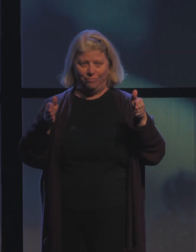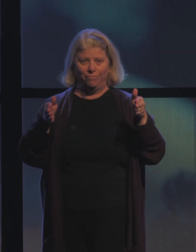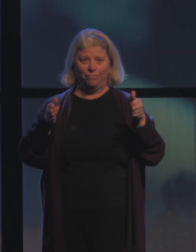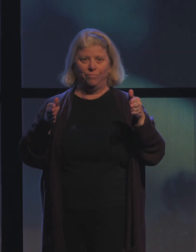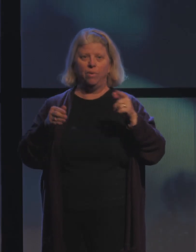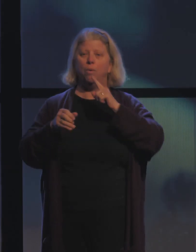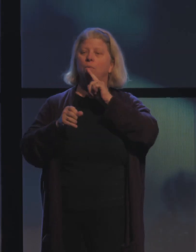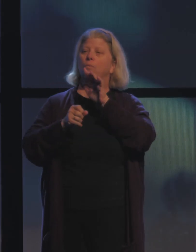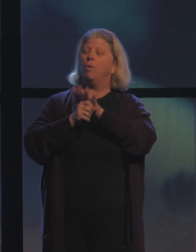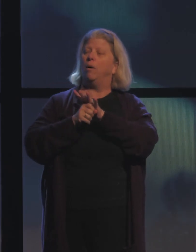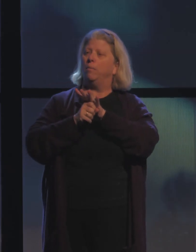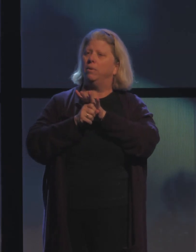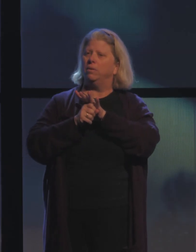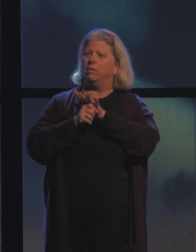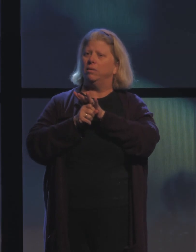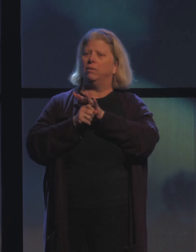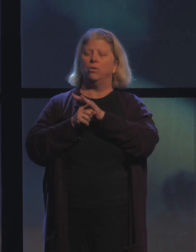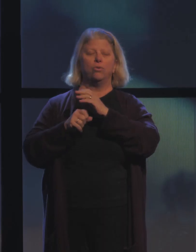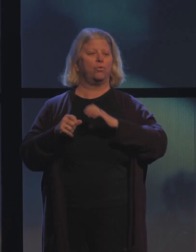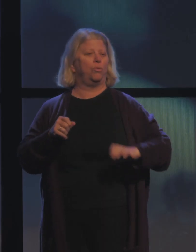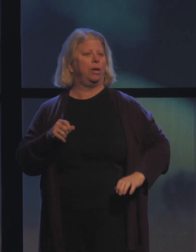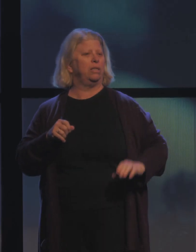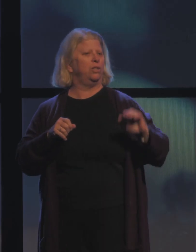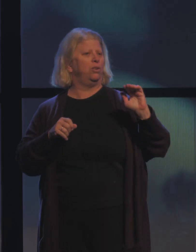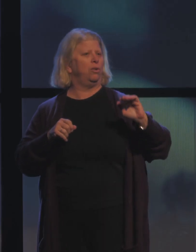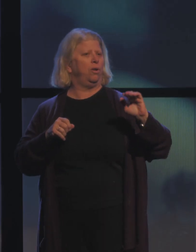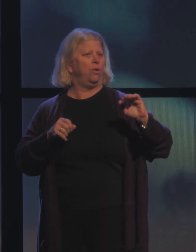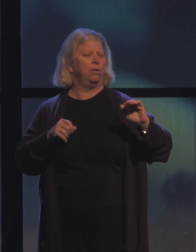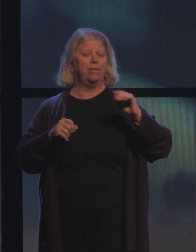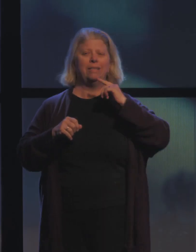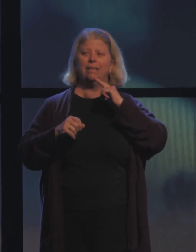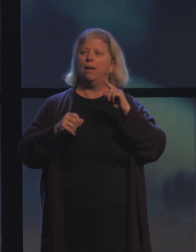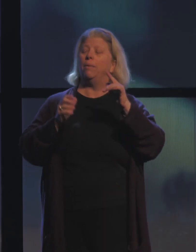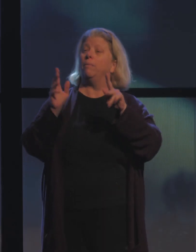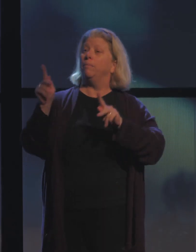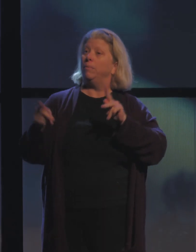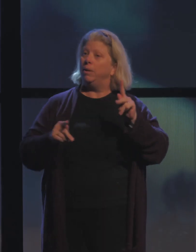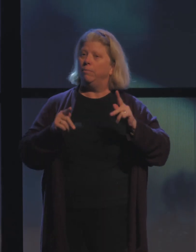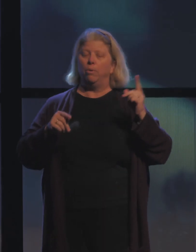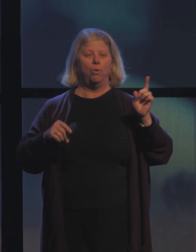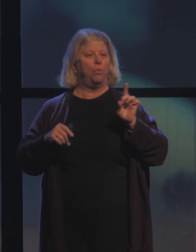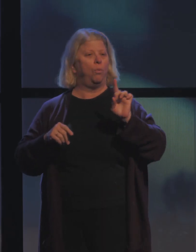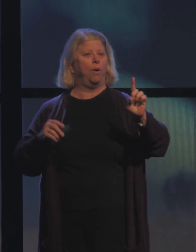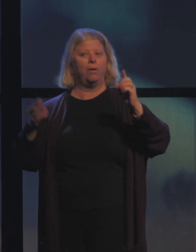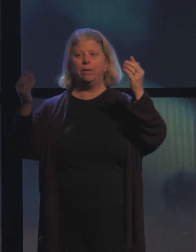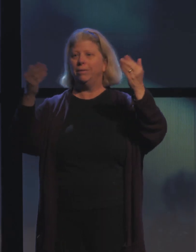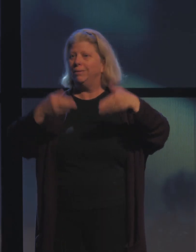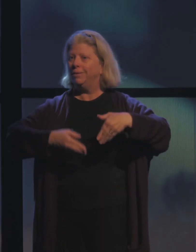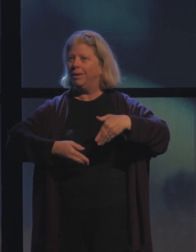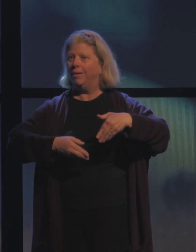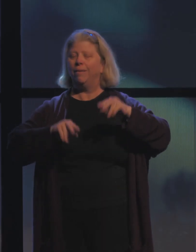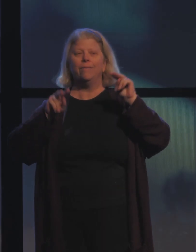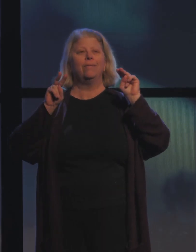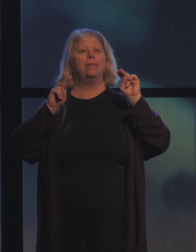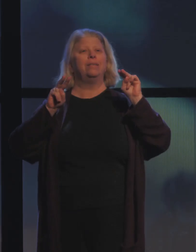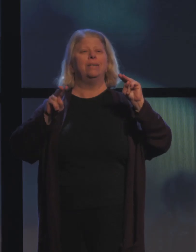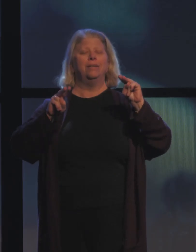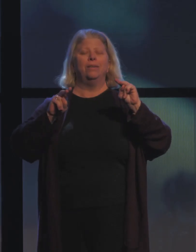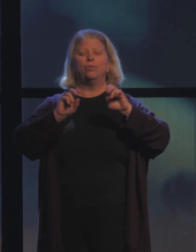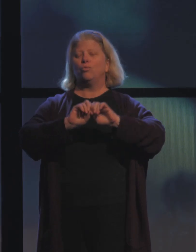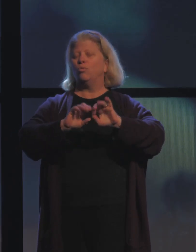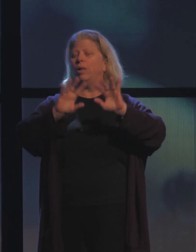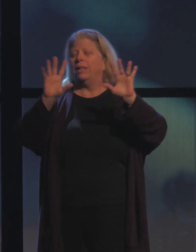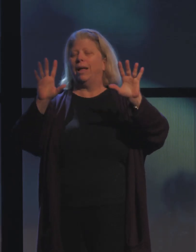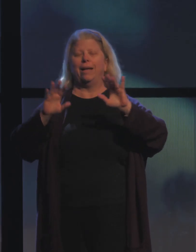the promise of a Christ child. And it says, the people who walked in darkness have seen a great light.